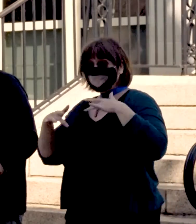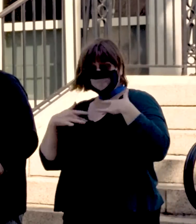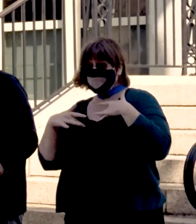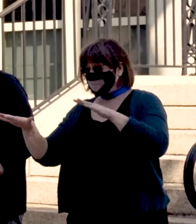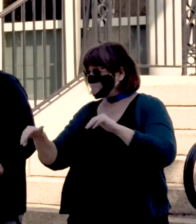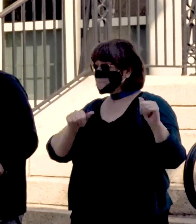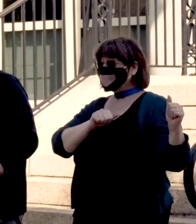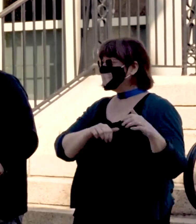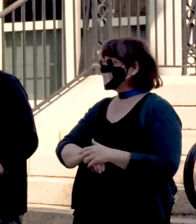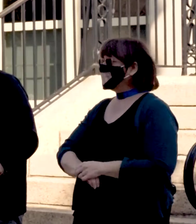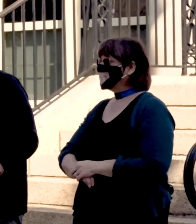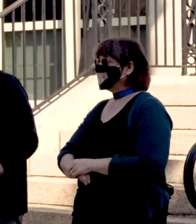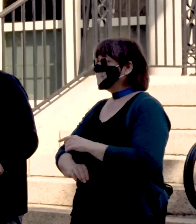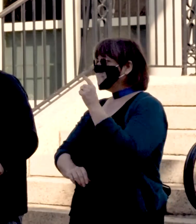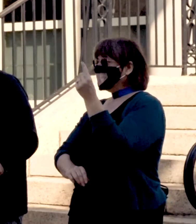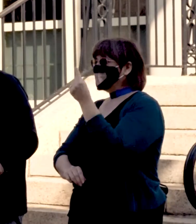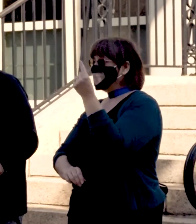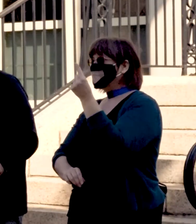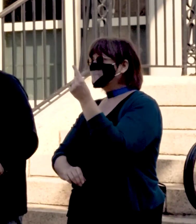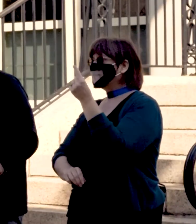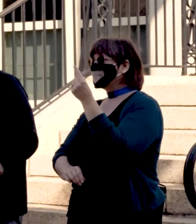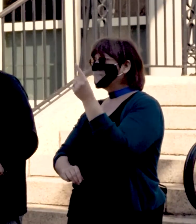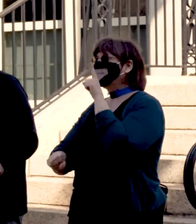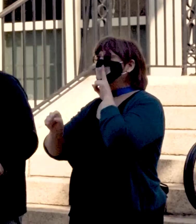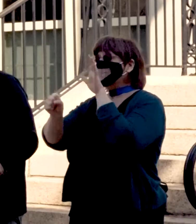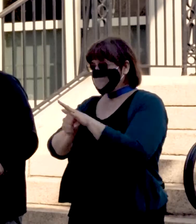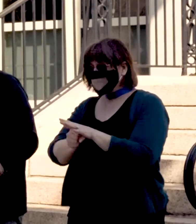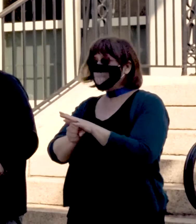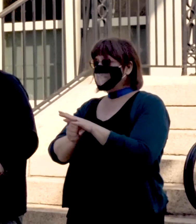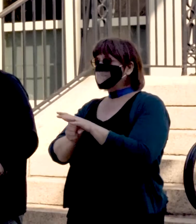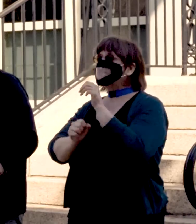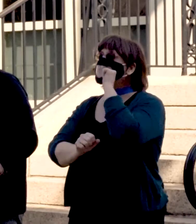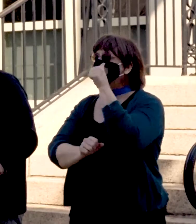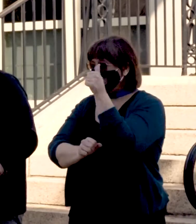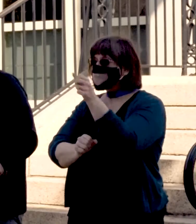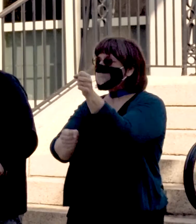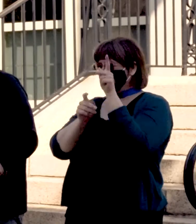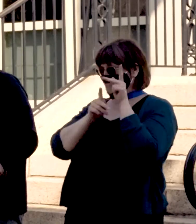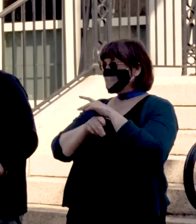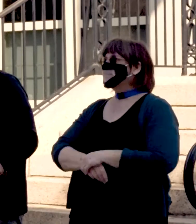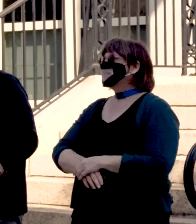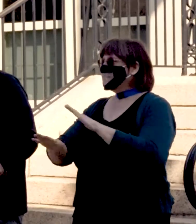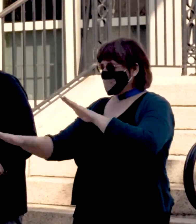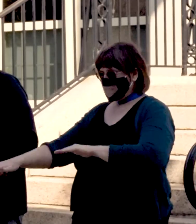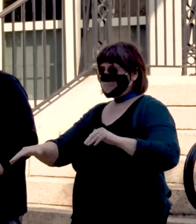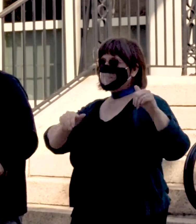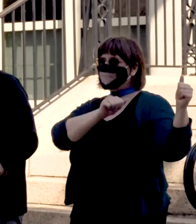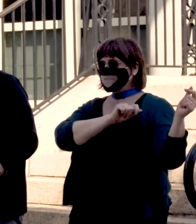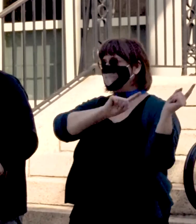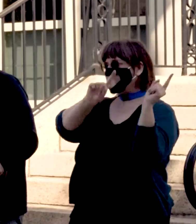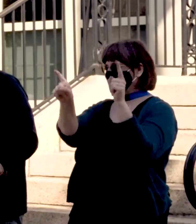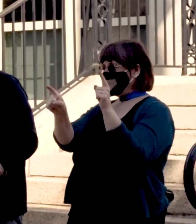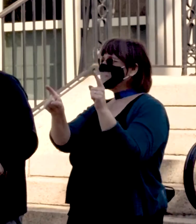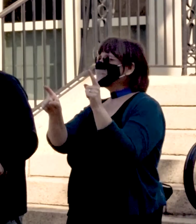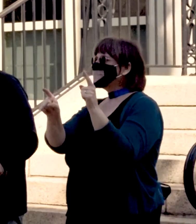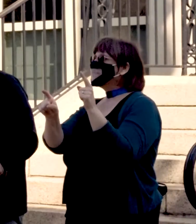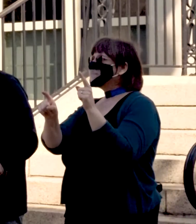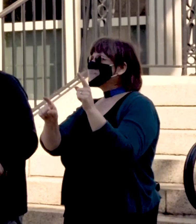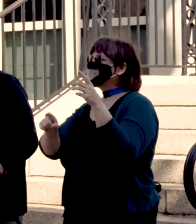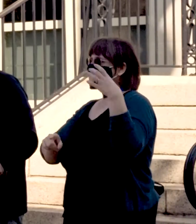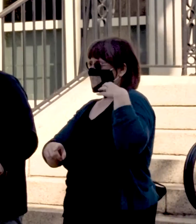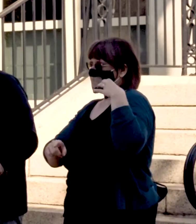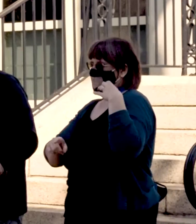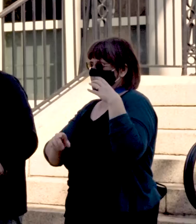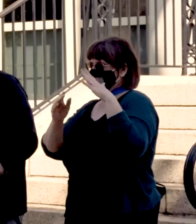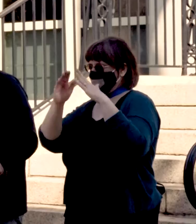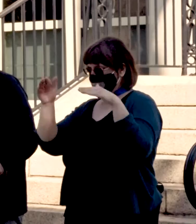leave. And I said, only if we promise to come back tomorrow, and he promised us. So we left, we went to Stan's house in Jersey City, we stayed